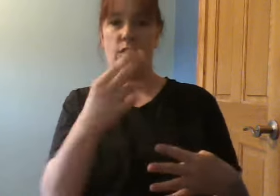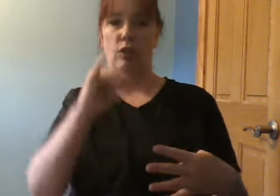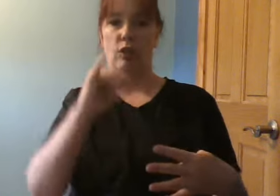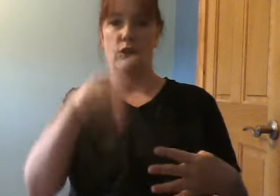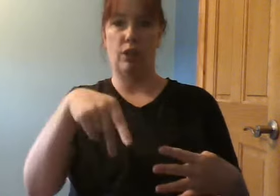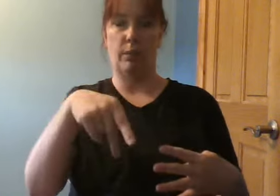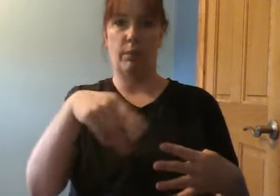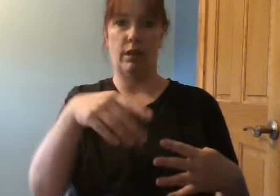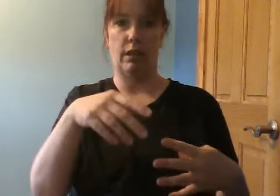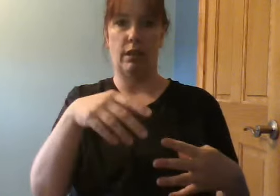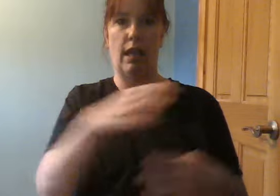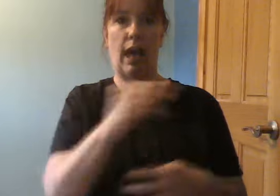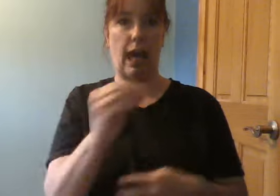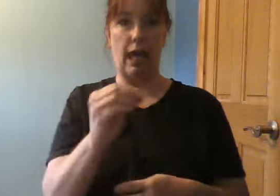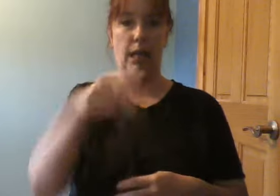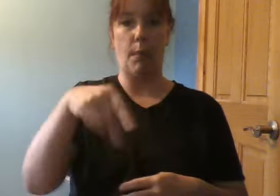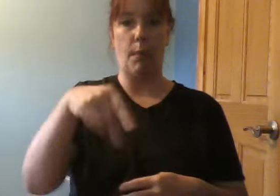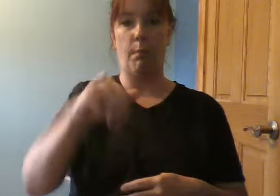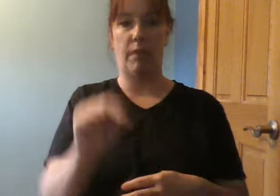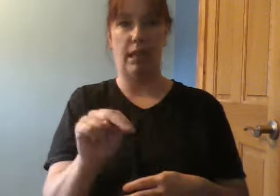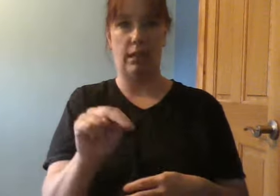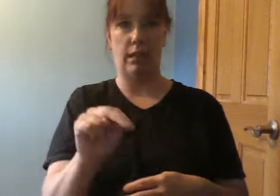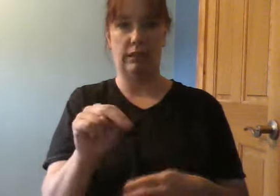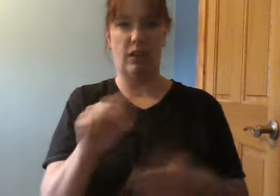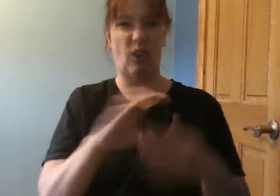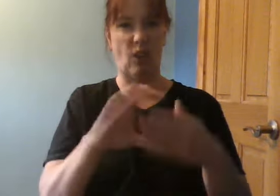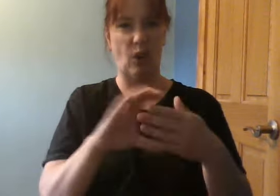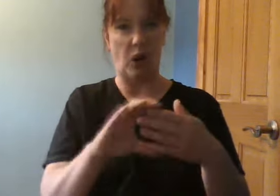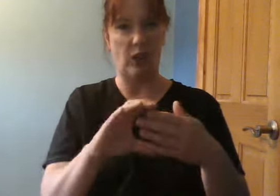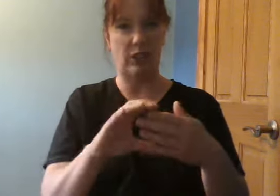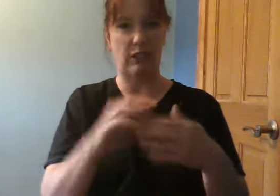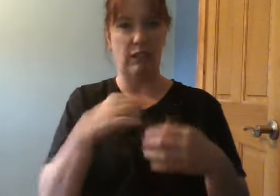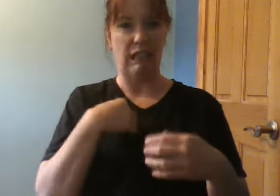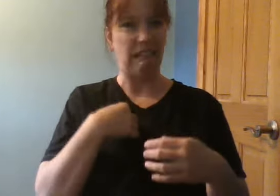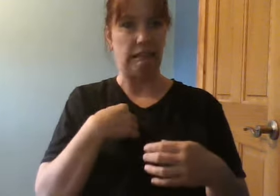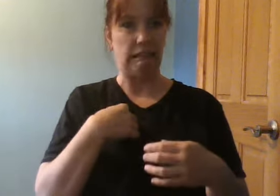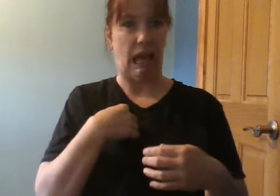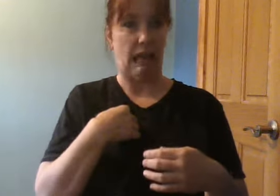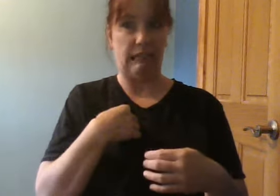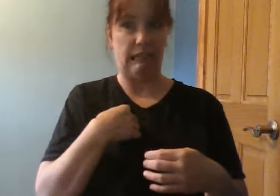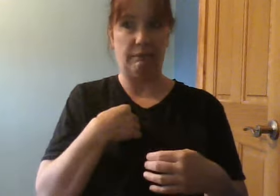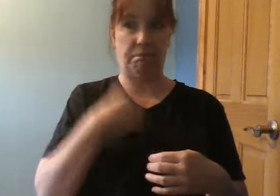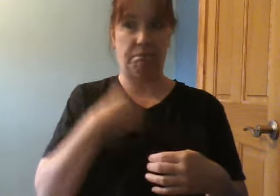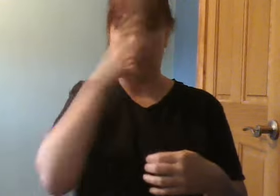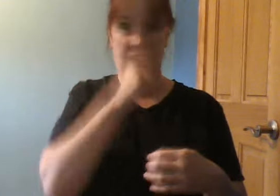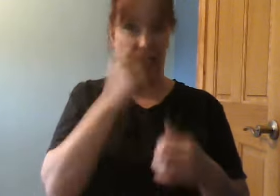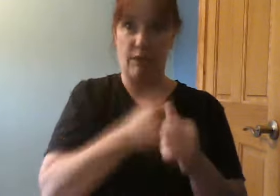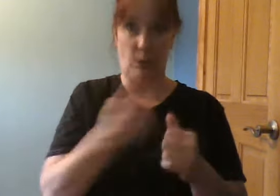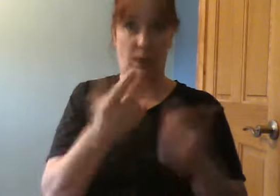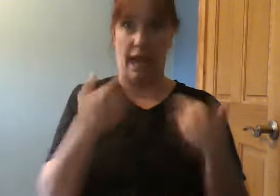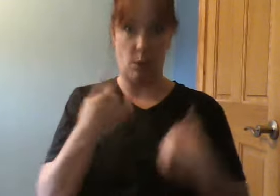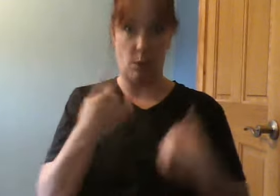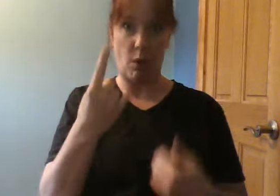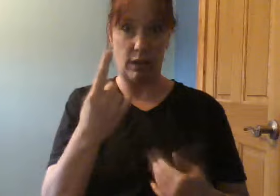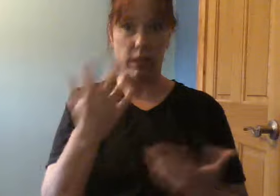pin card. I'm guessing everyone's got a chip and pin card, right? So why is that a good example? That's an example of